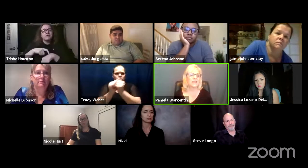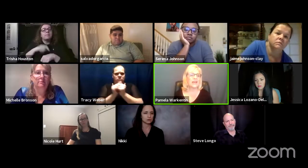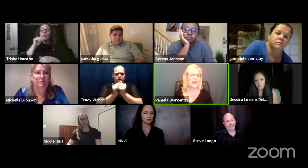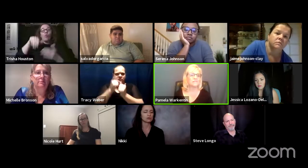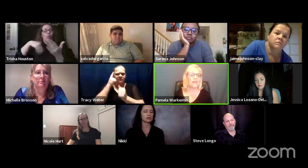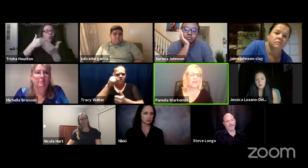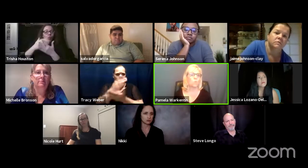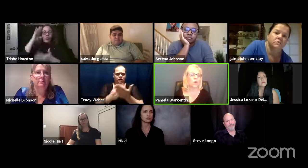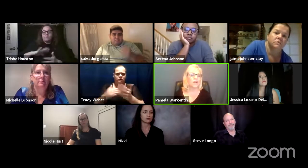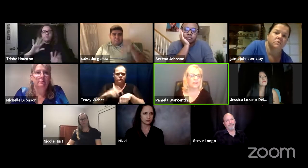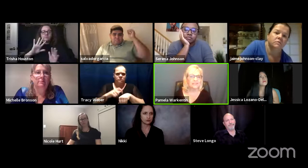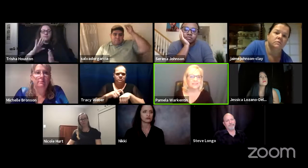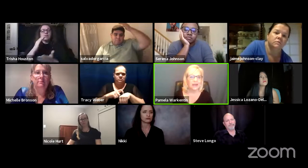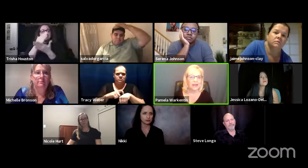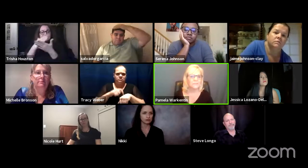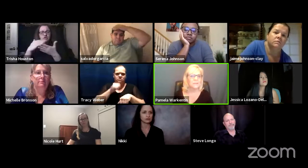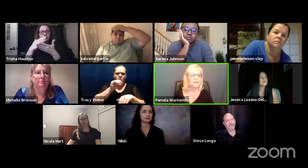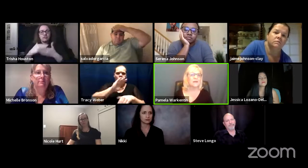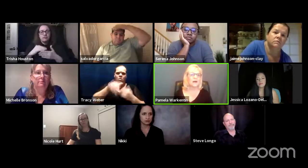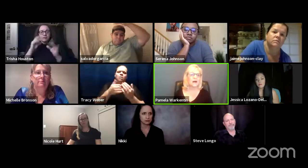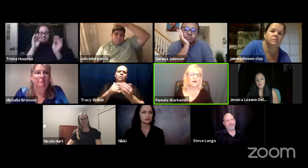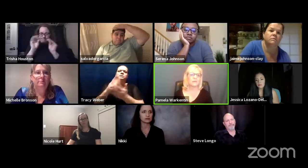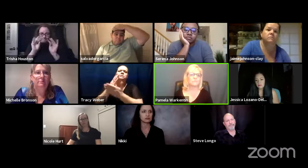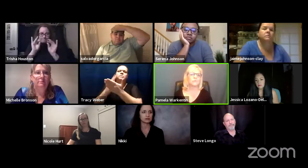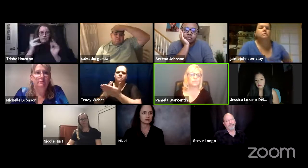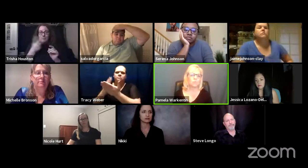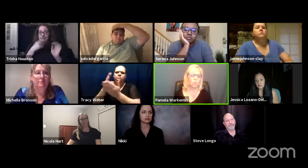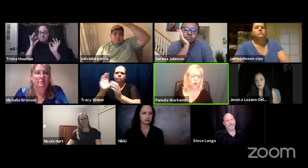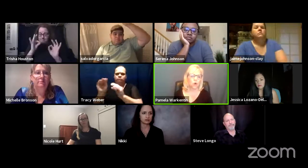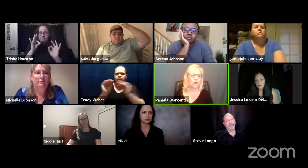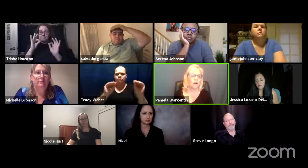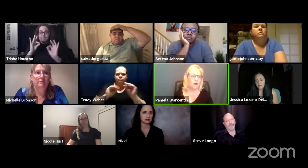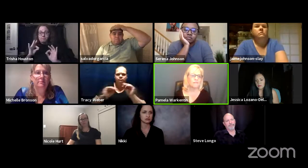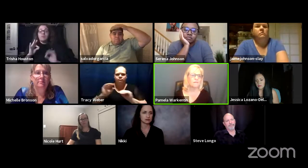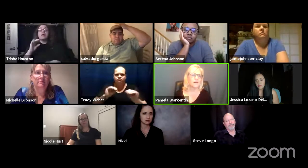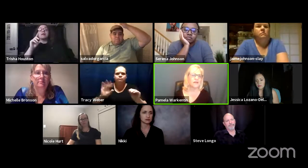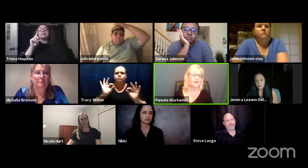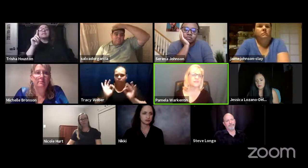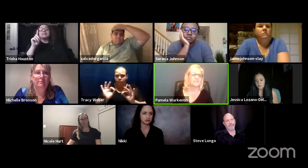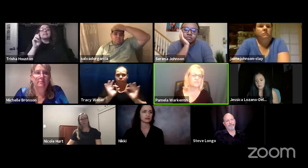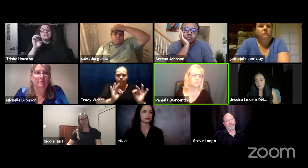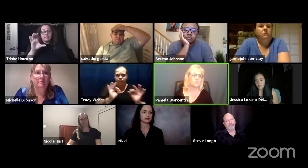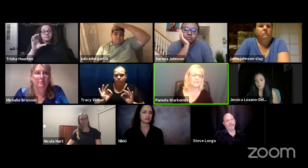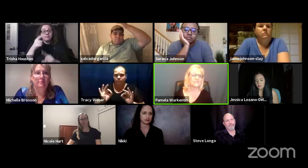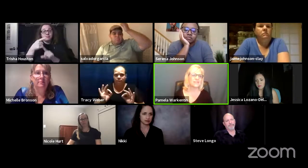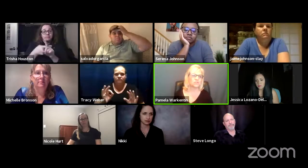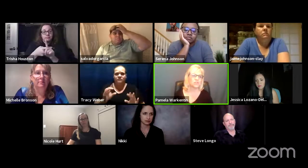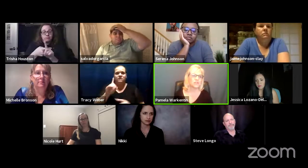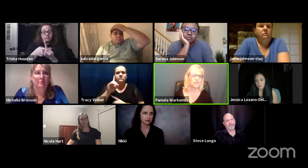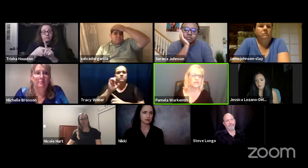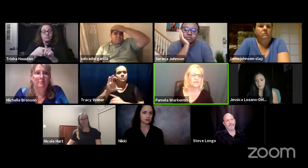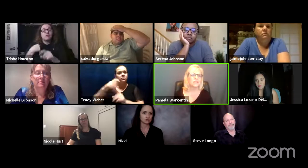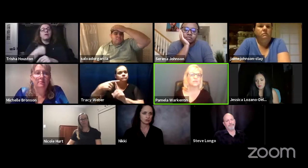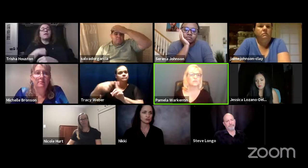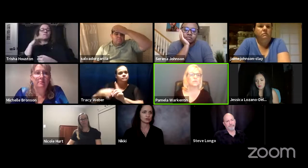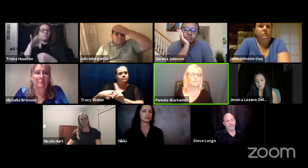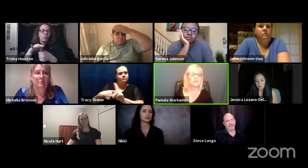can have a working time to work on the bylaws section by section. During the month